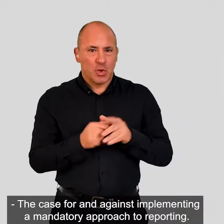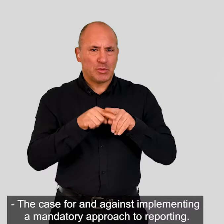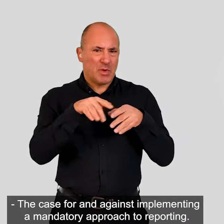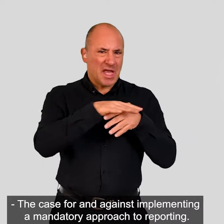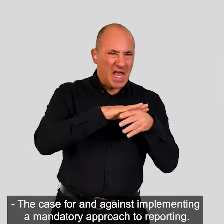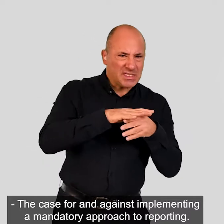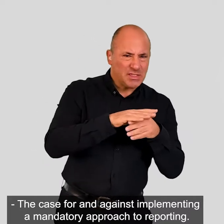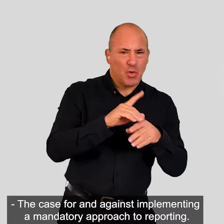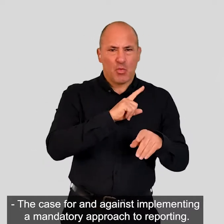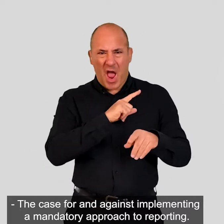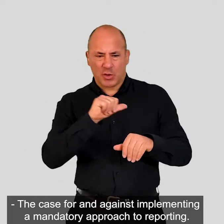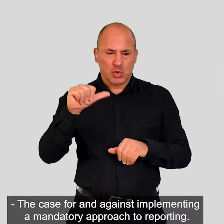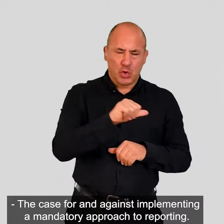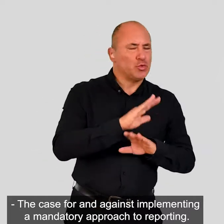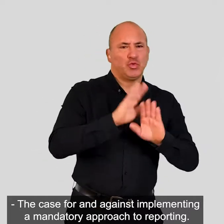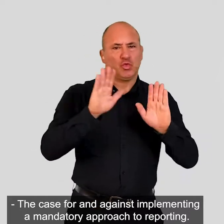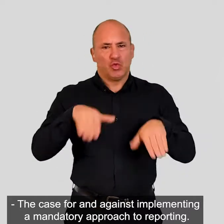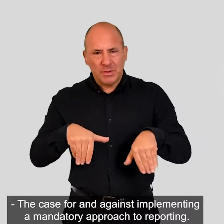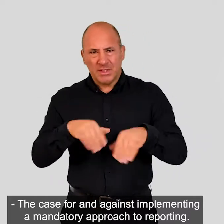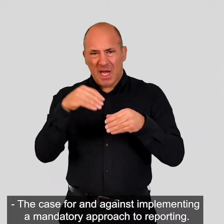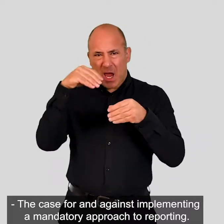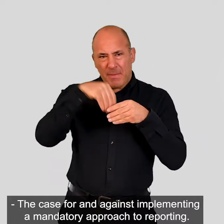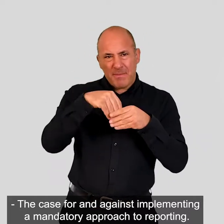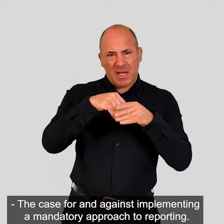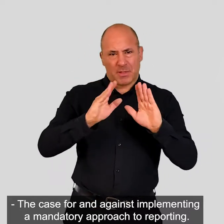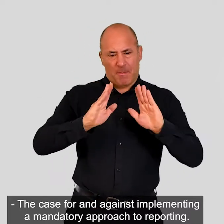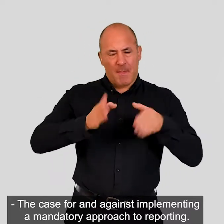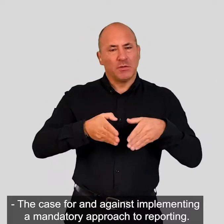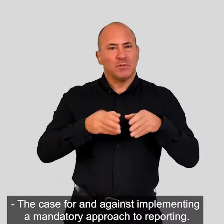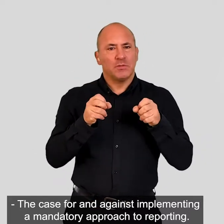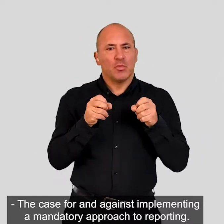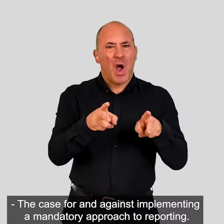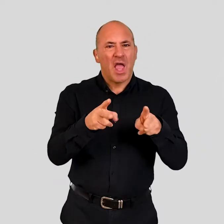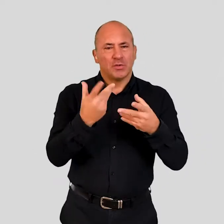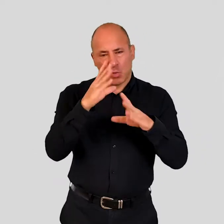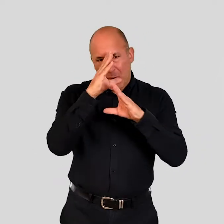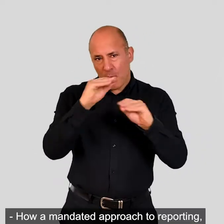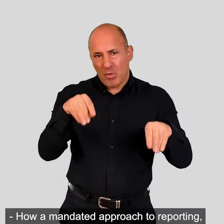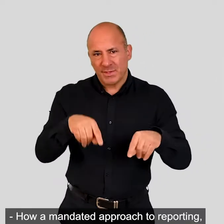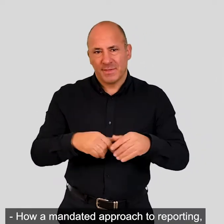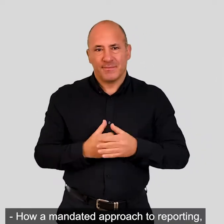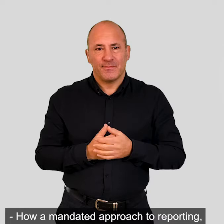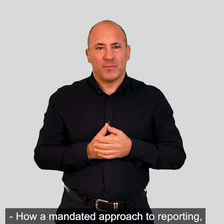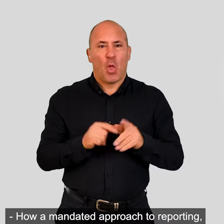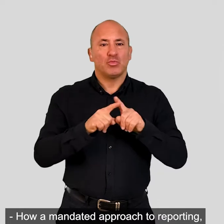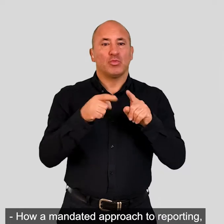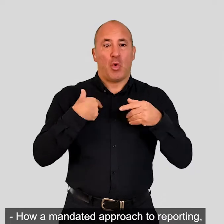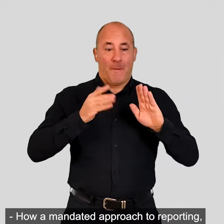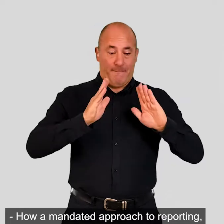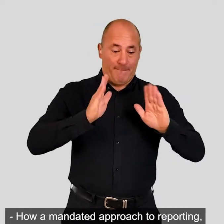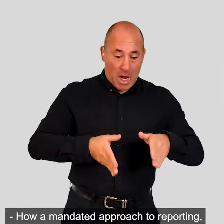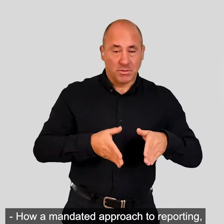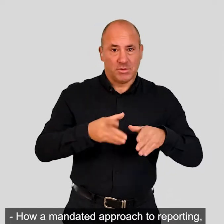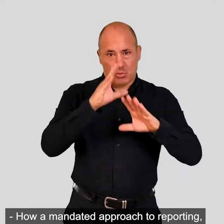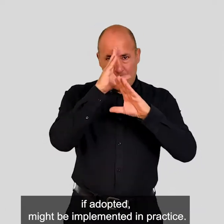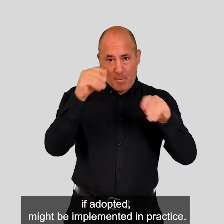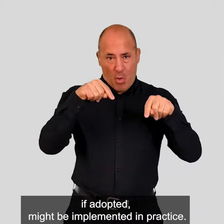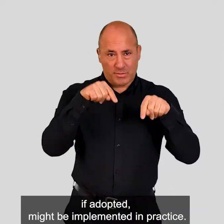for and against implementing a mandatory approach to reporting, how a mandated approach to reporting, if